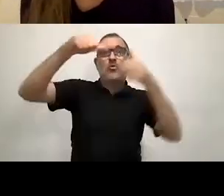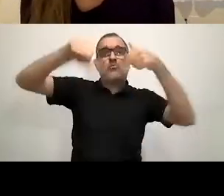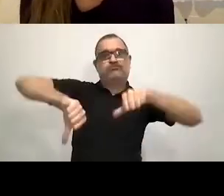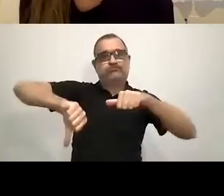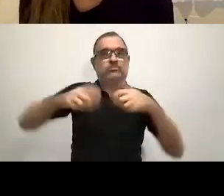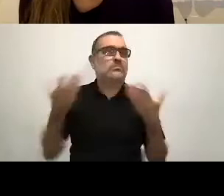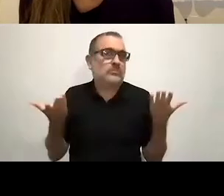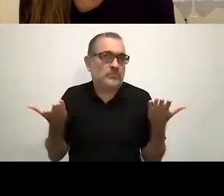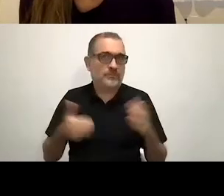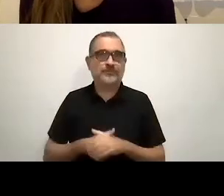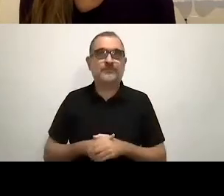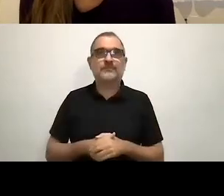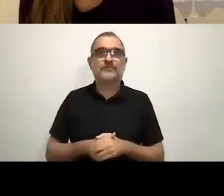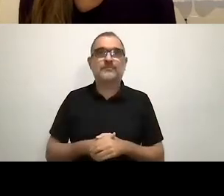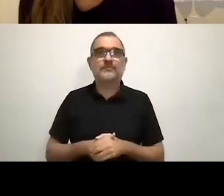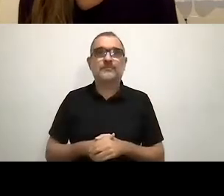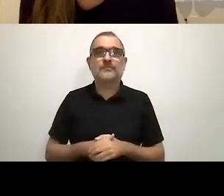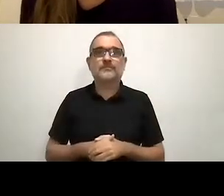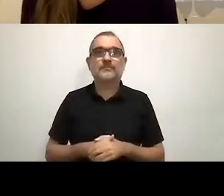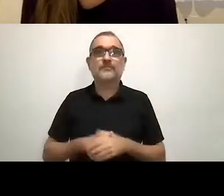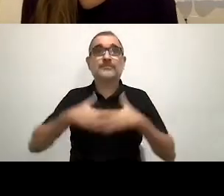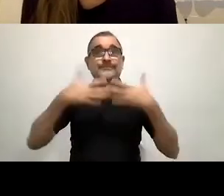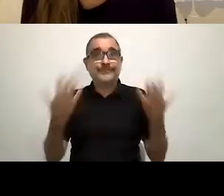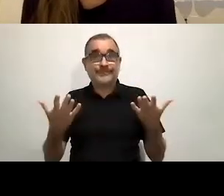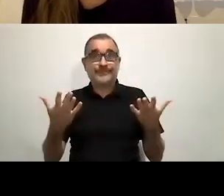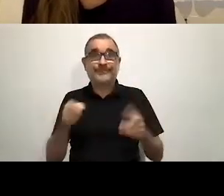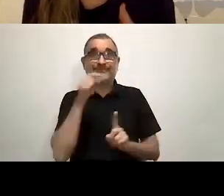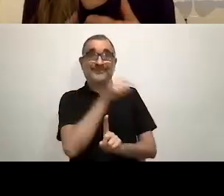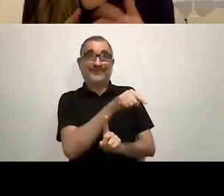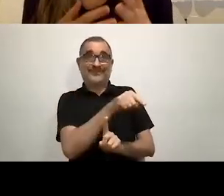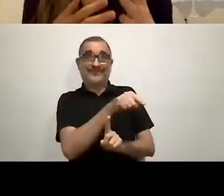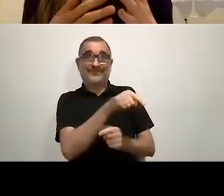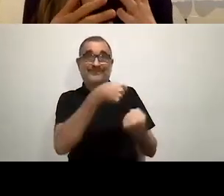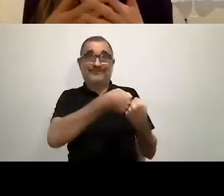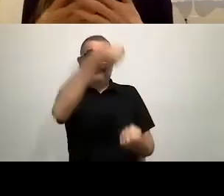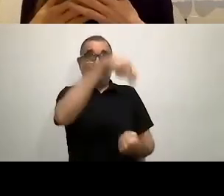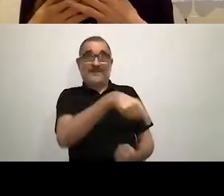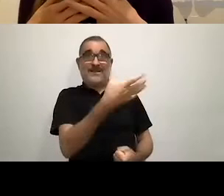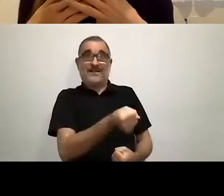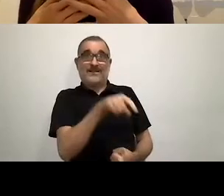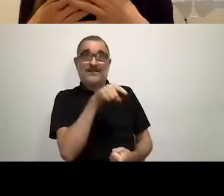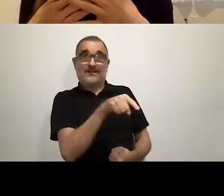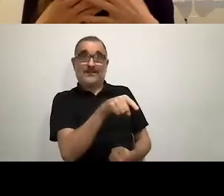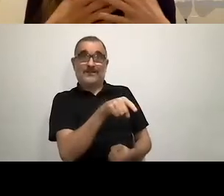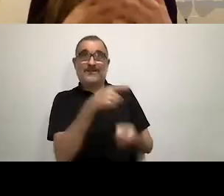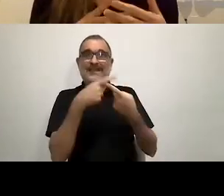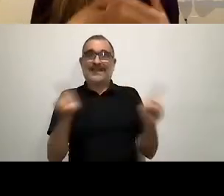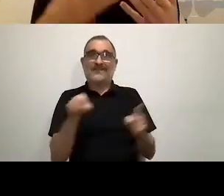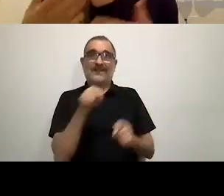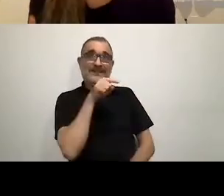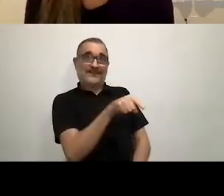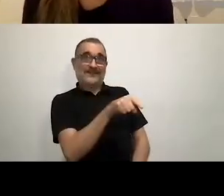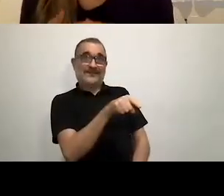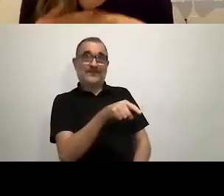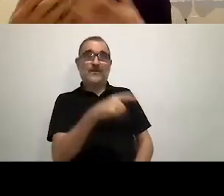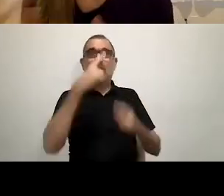just submit a portfolio, and then that helps you to then get on